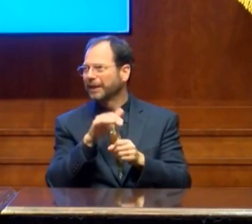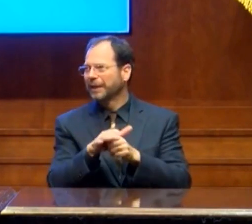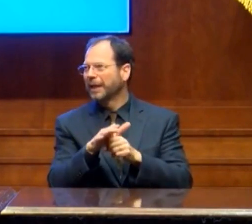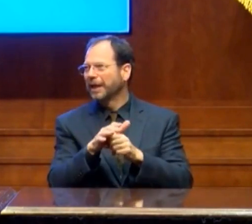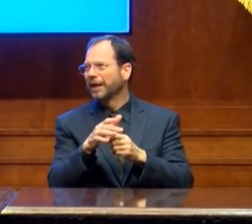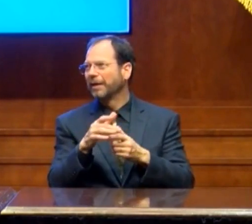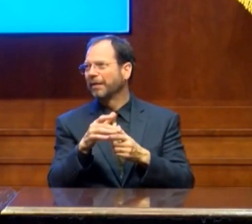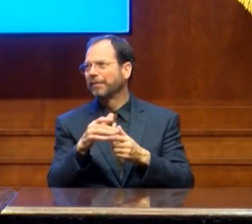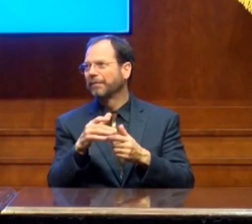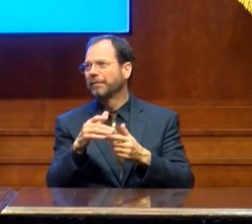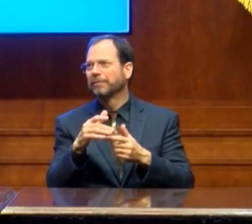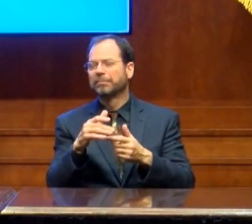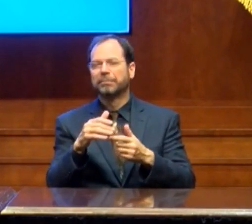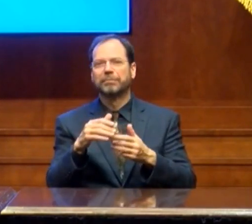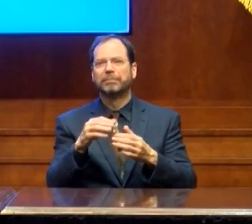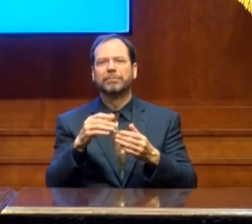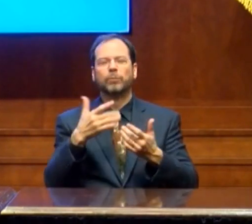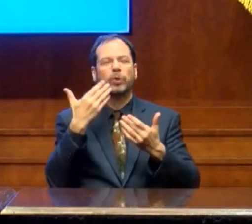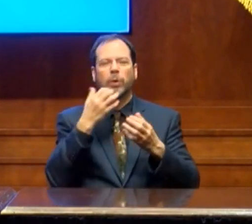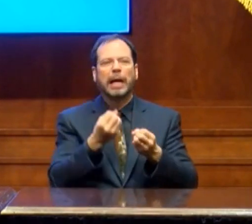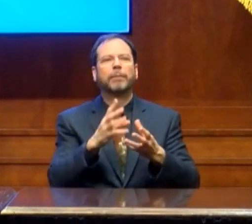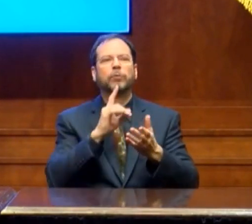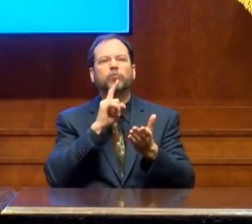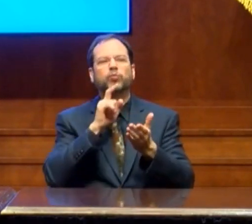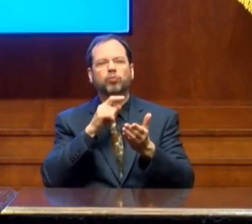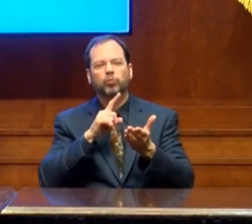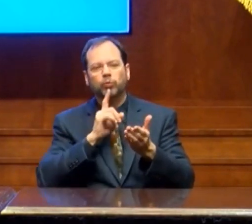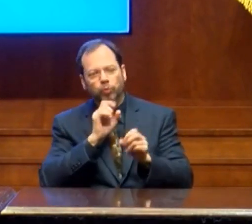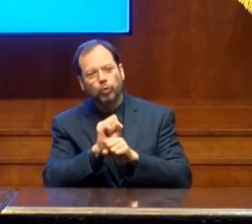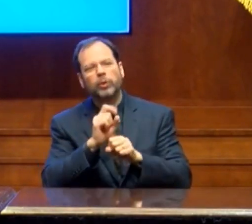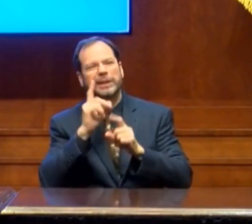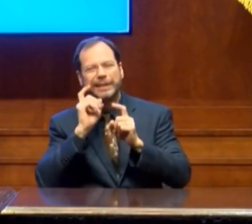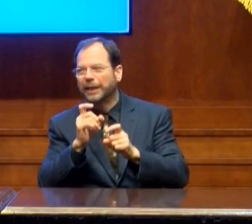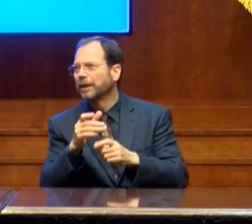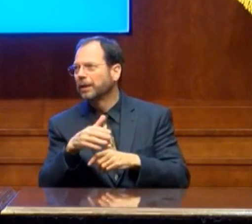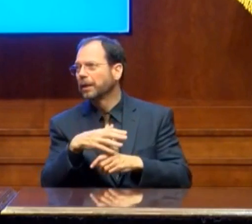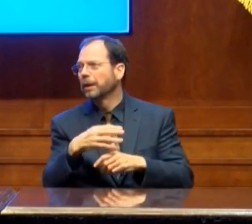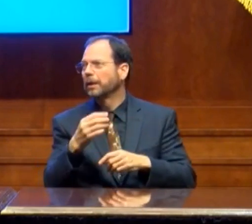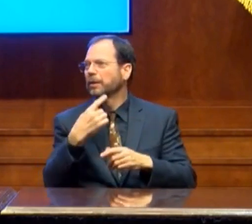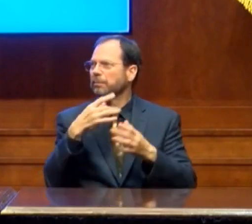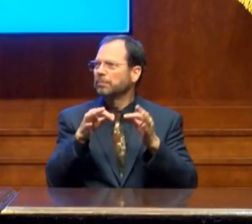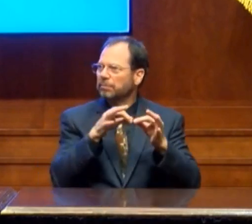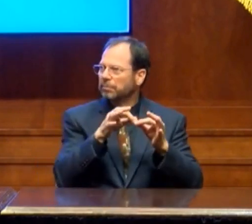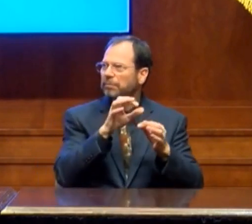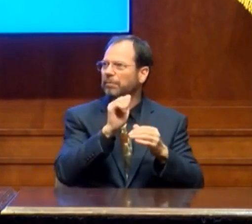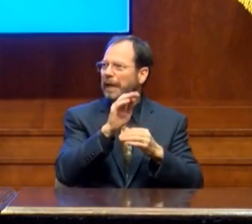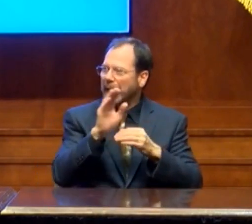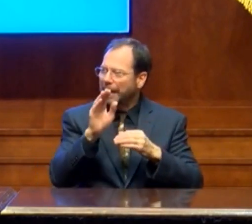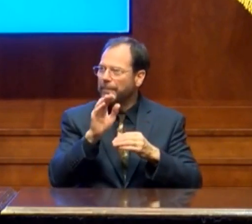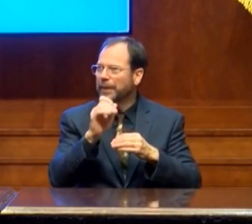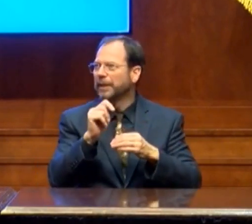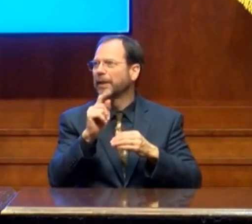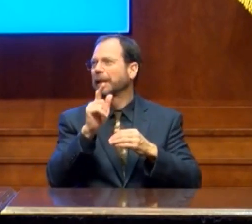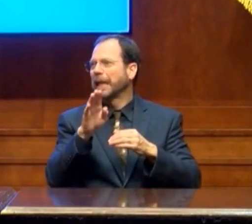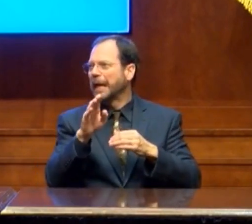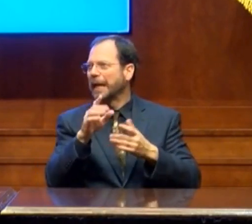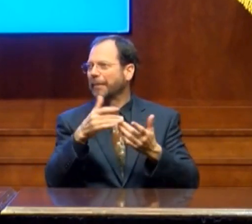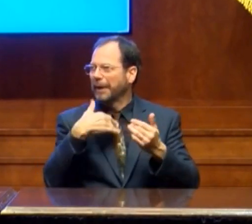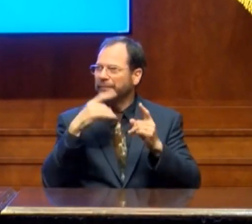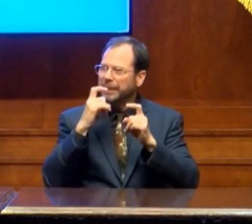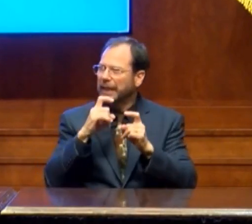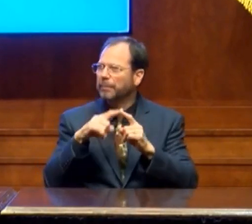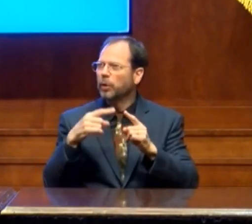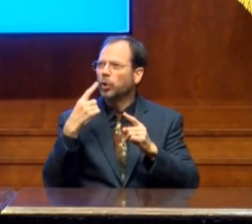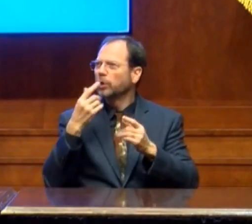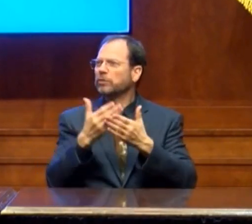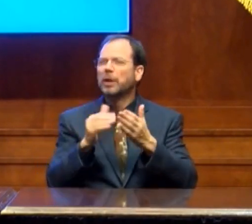positive cases is higher than what's been able to be confirmed through testing so far. And you had announced that Abbott Labs would be sending thousands of tests to Texas